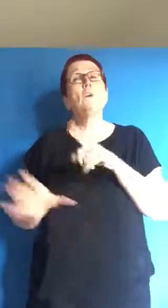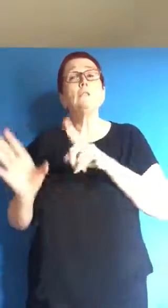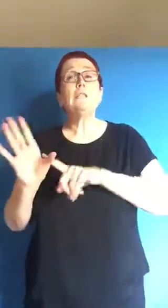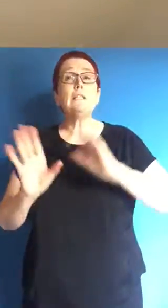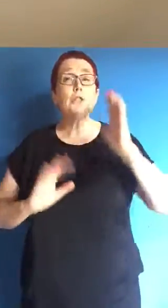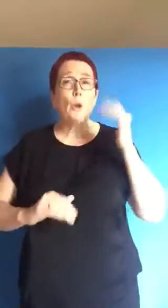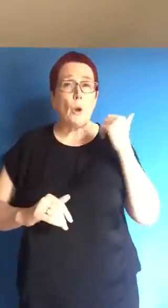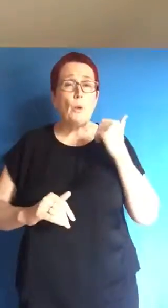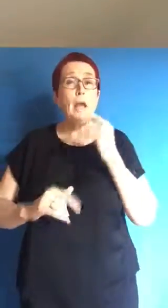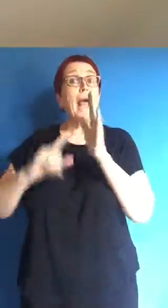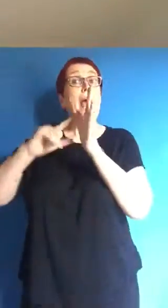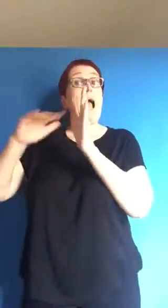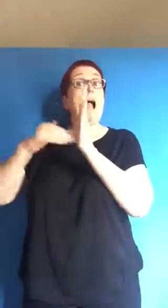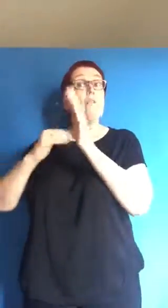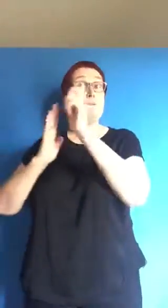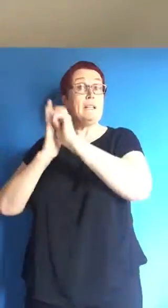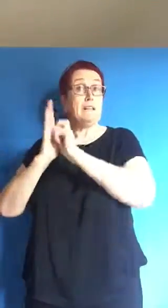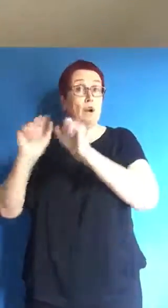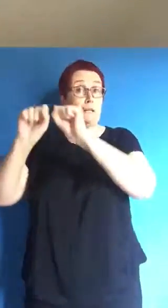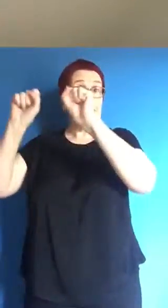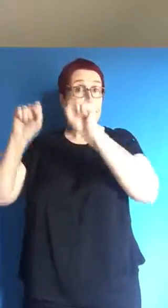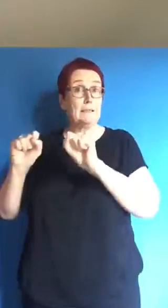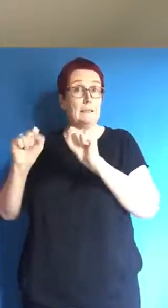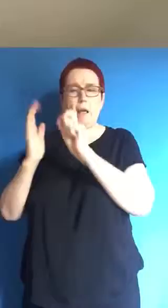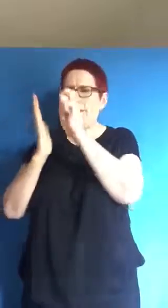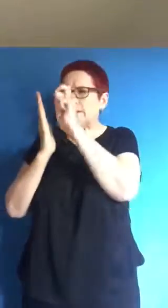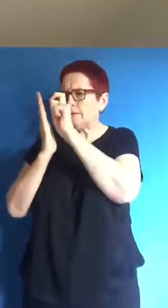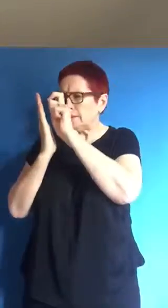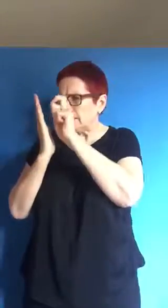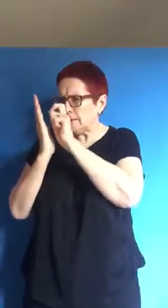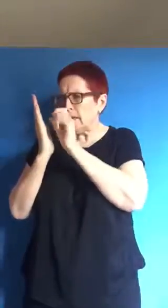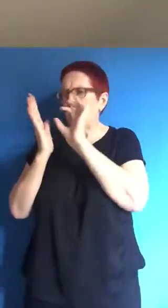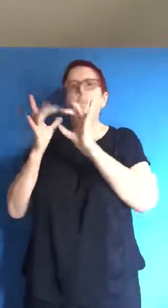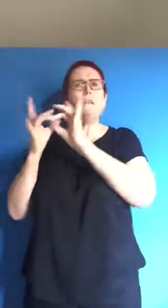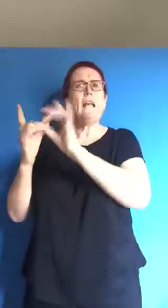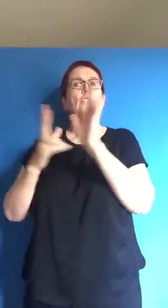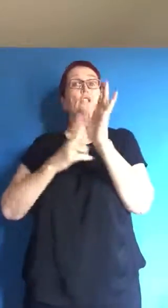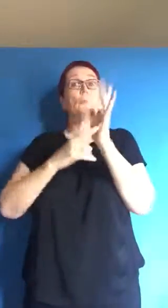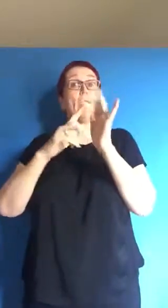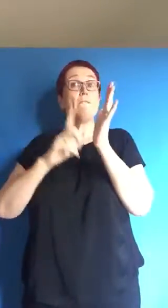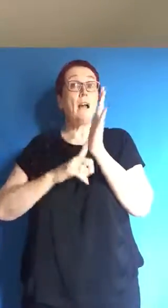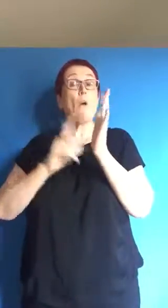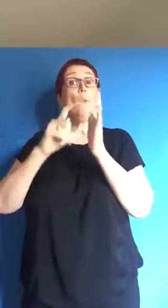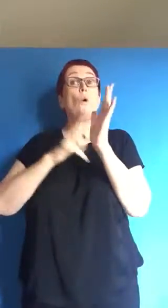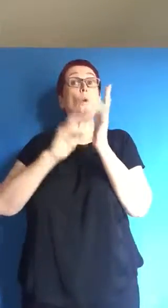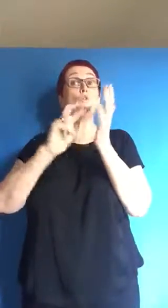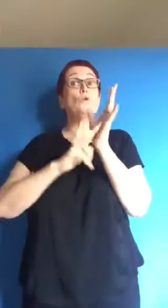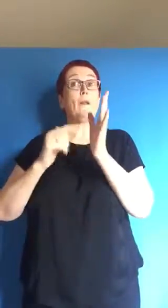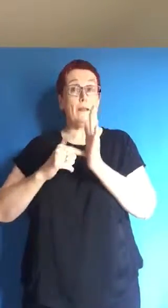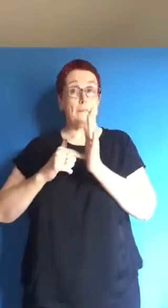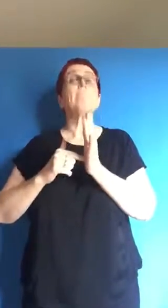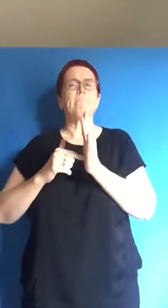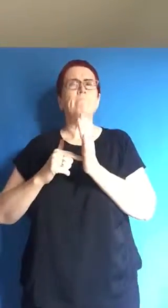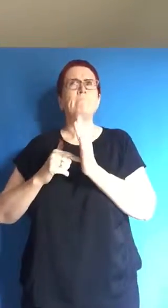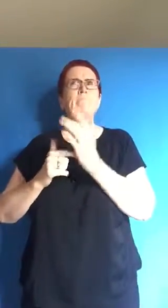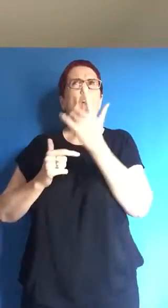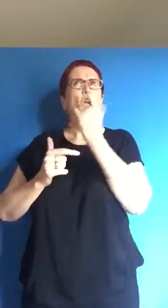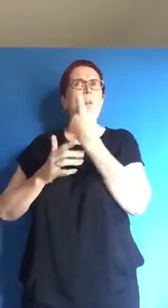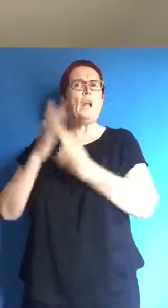And alphabetic writing, where each mark on the page stands for a vowel or a consonant, appears to have been invented only once